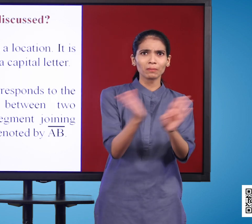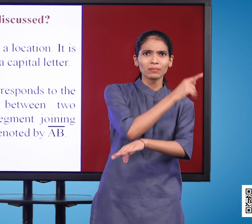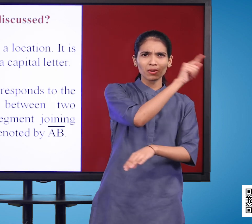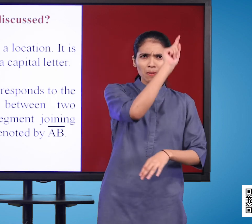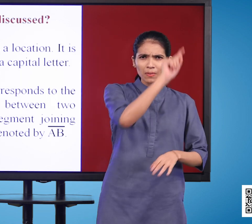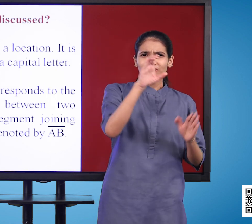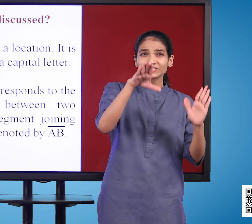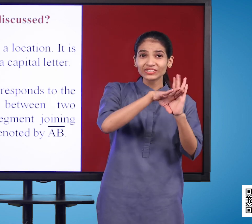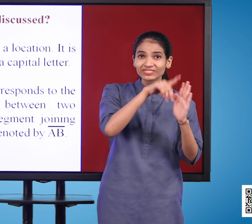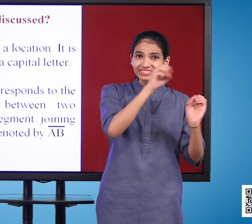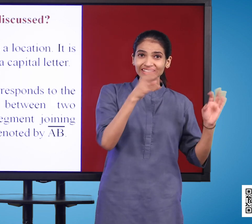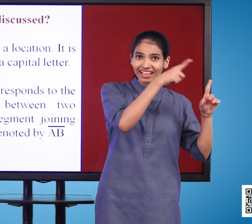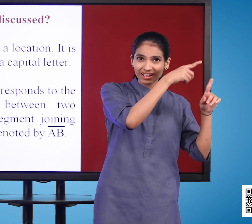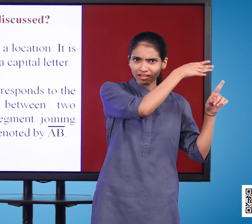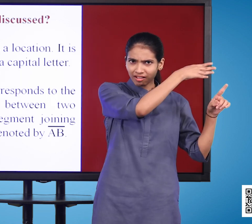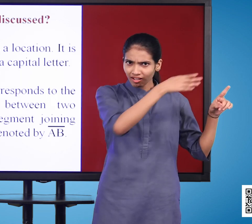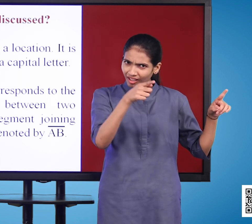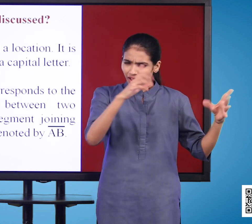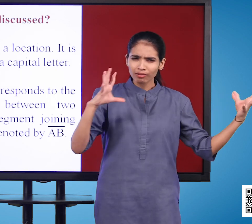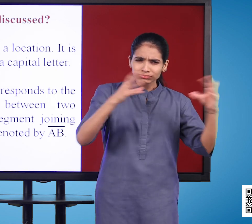What have we discussed?